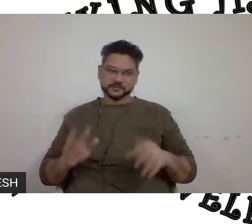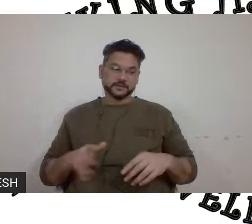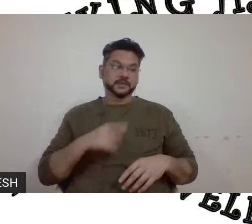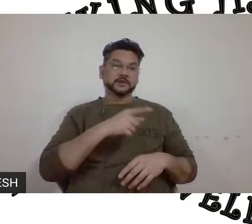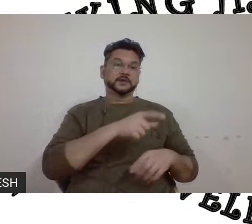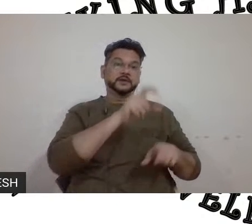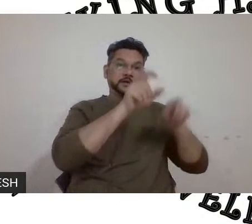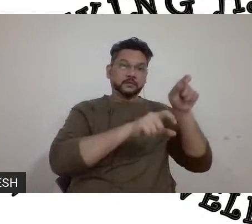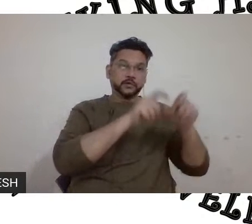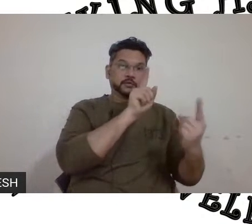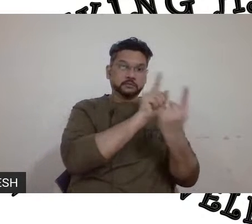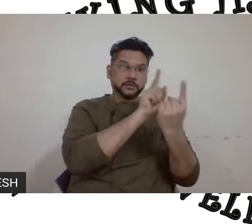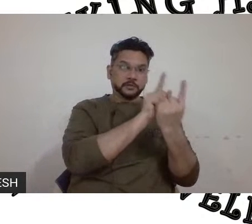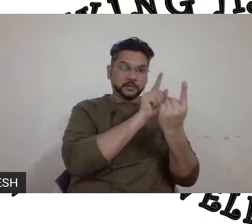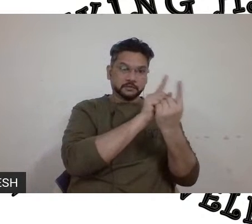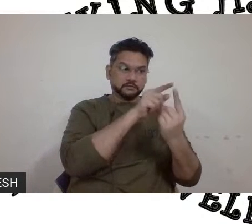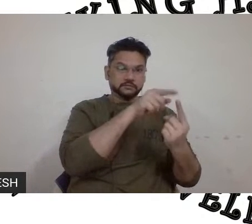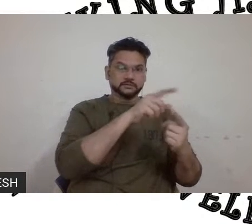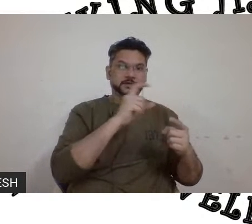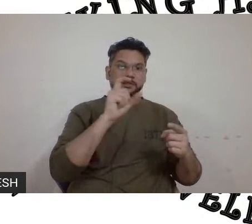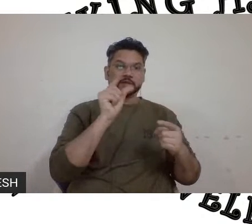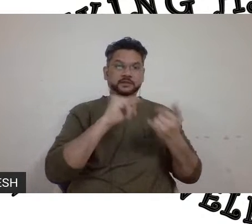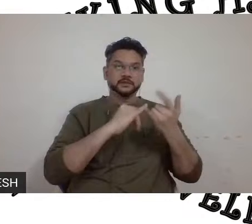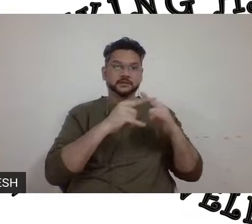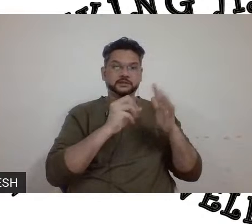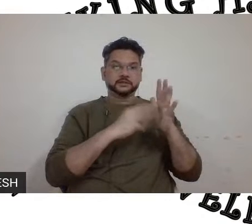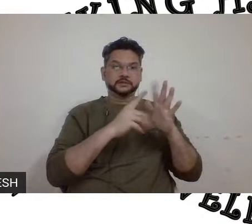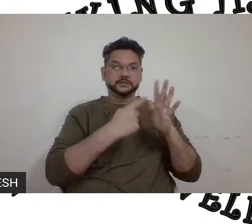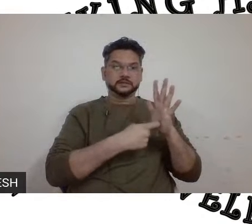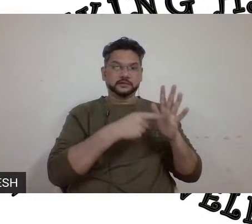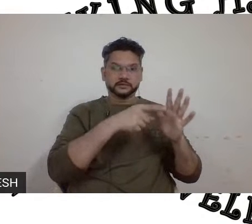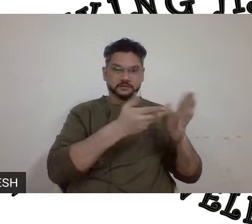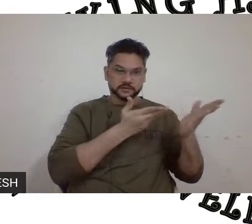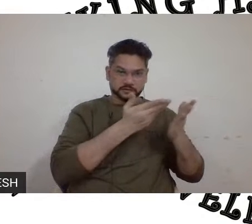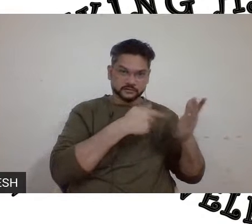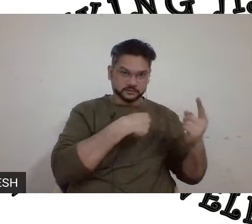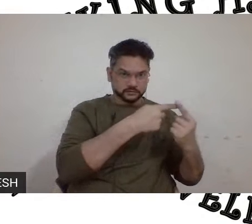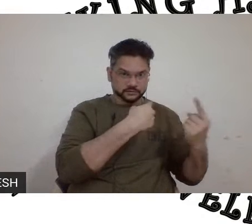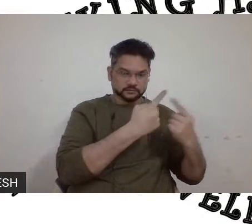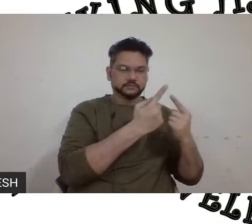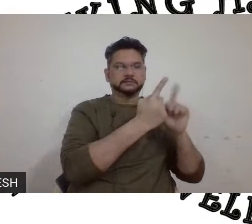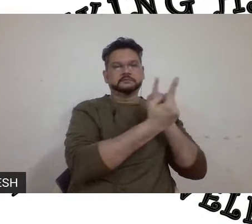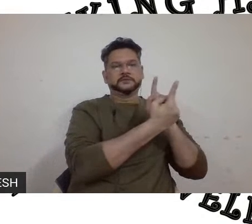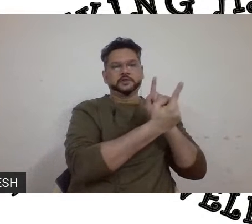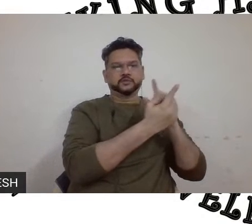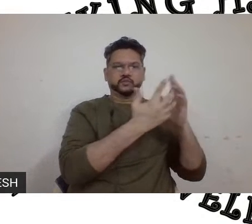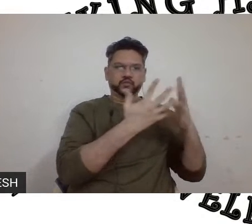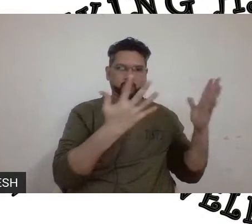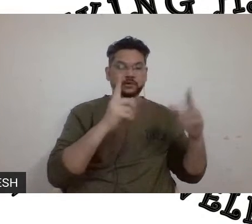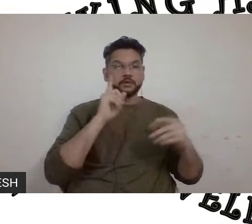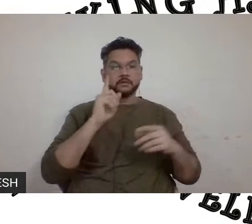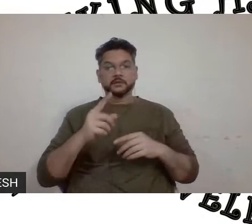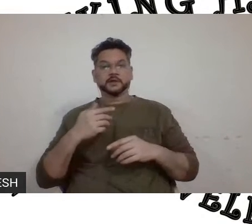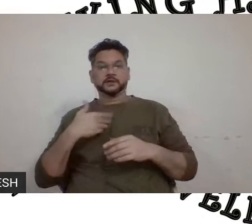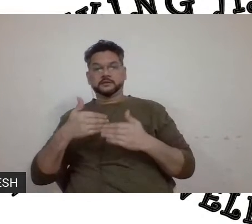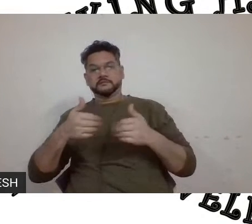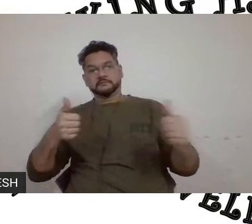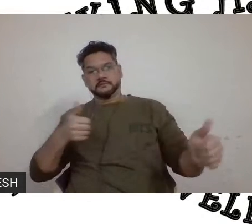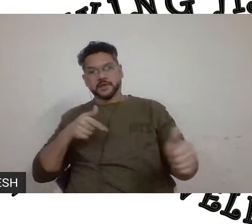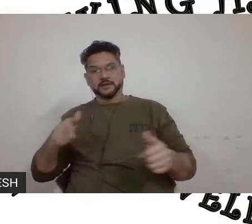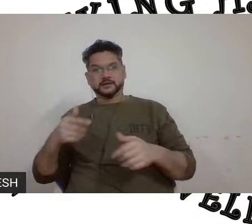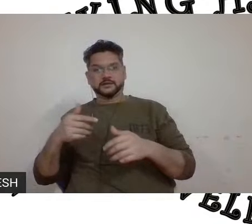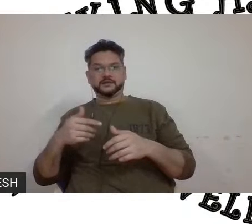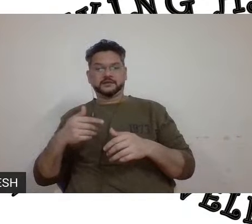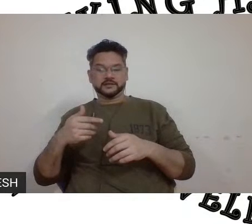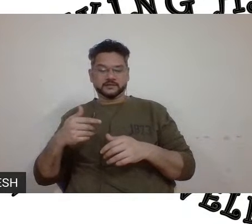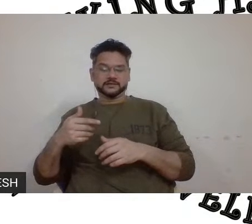less to be do with the customer services, and the back-end job would have something to do with the logistics, documentation, and all.